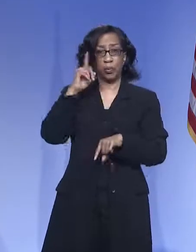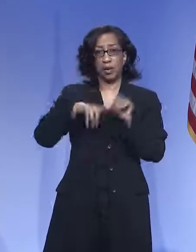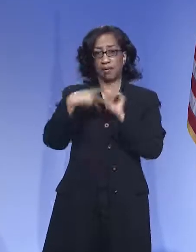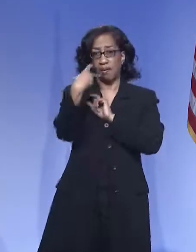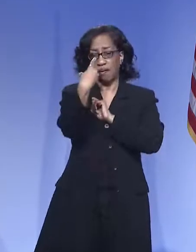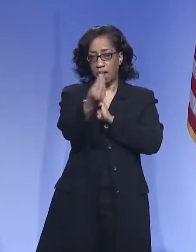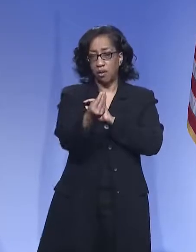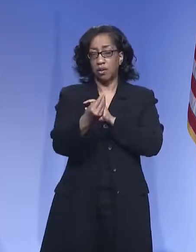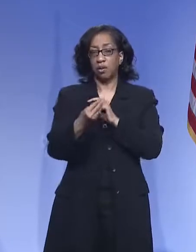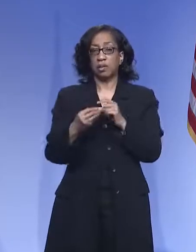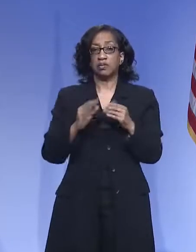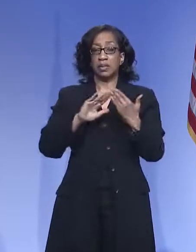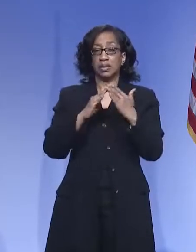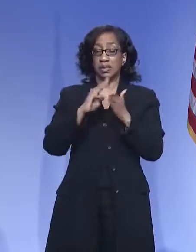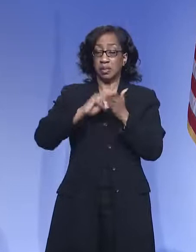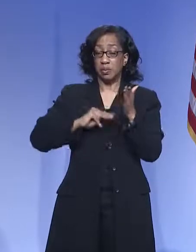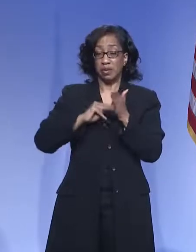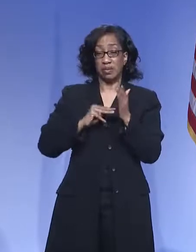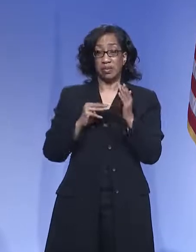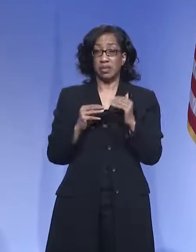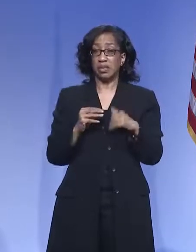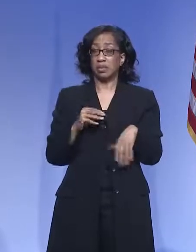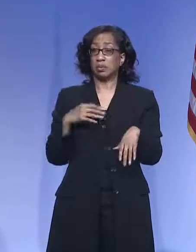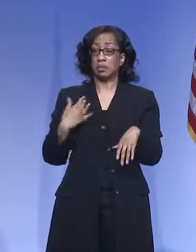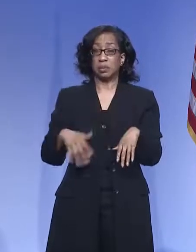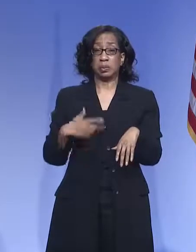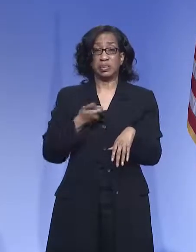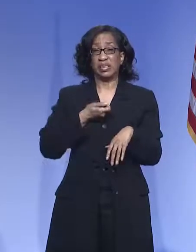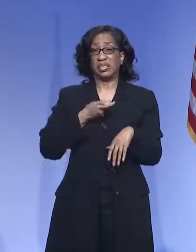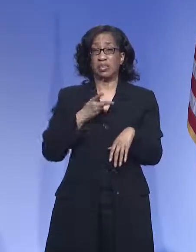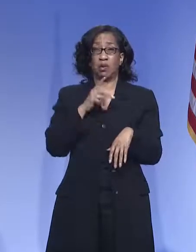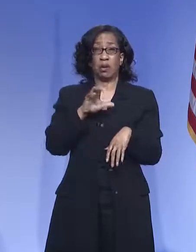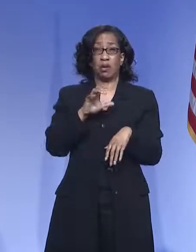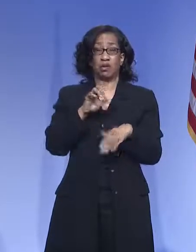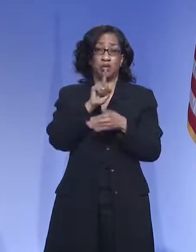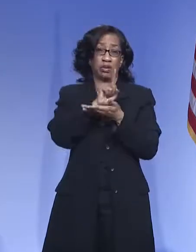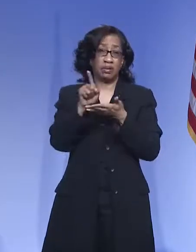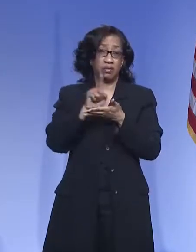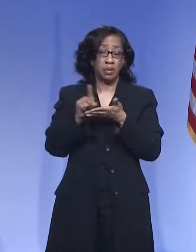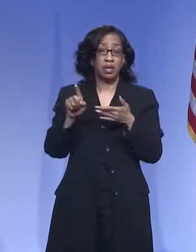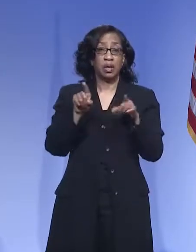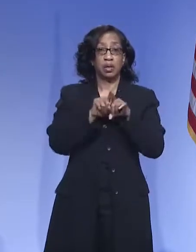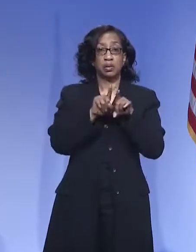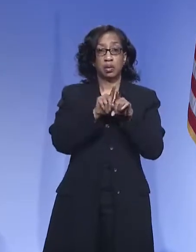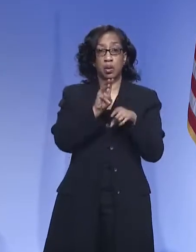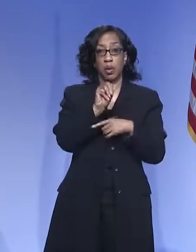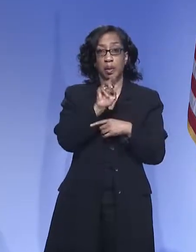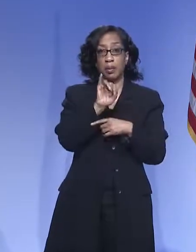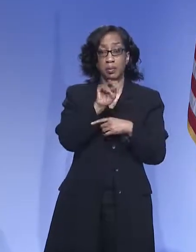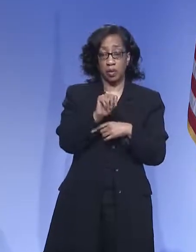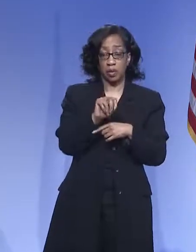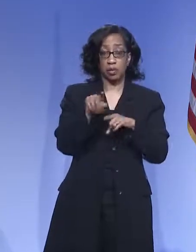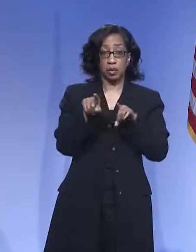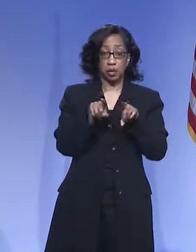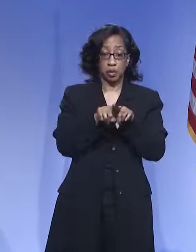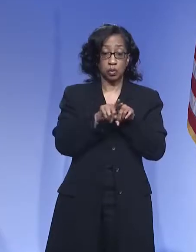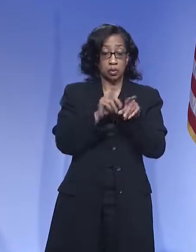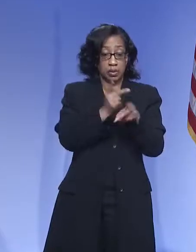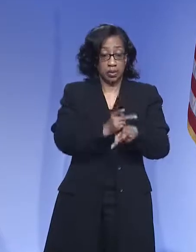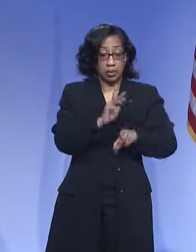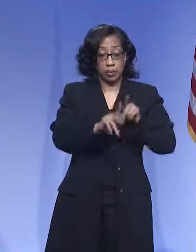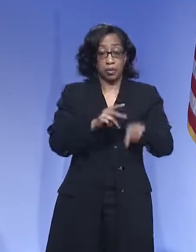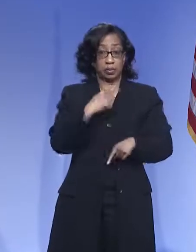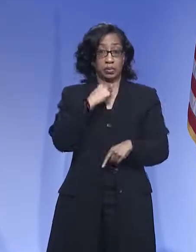city of Memphis and our efforts, that's several hundred vaccines per week. Our partners at Meritan are also doing homebound, and there's some private